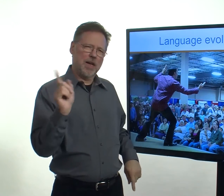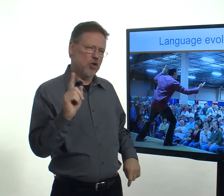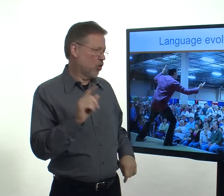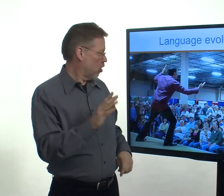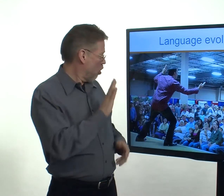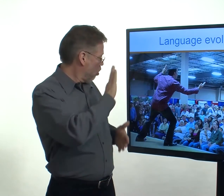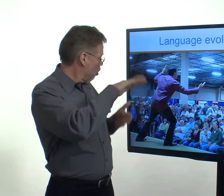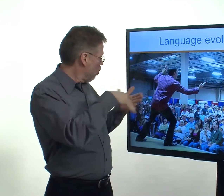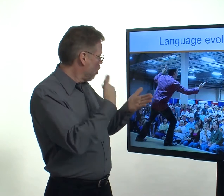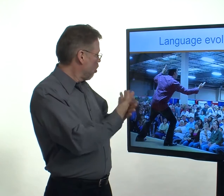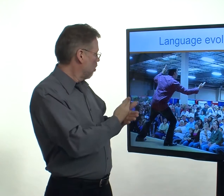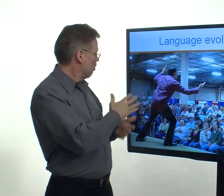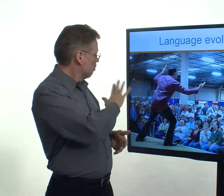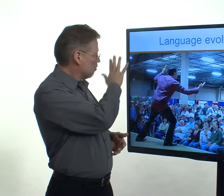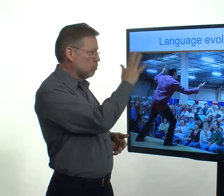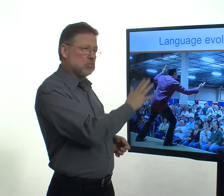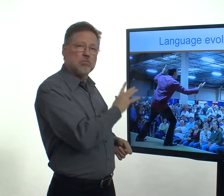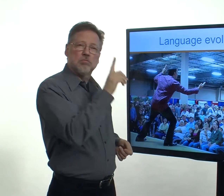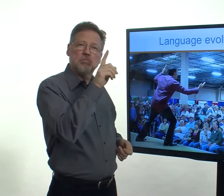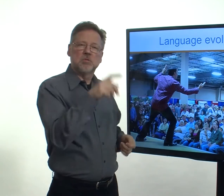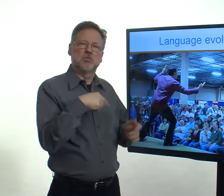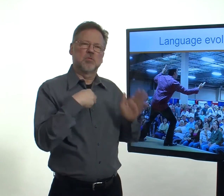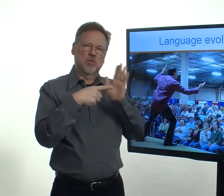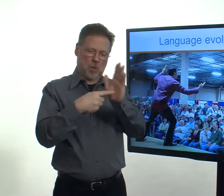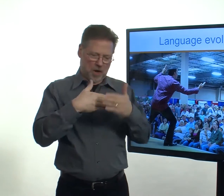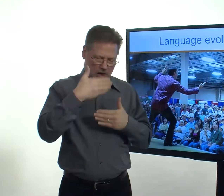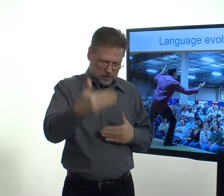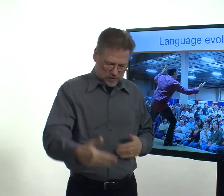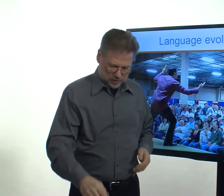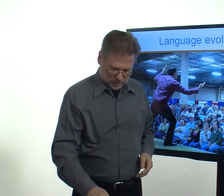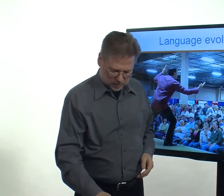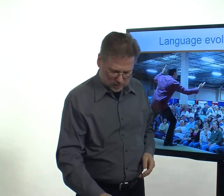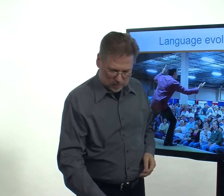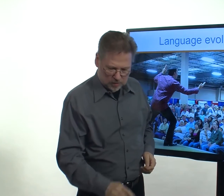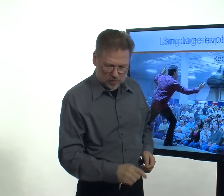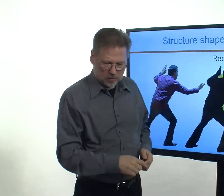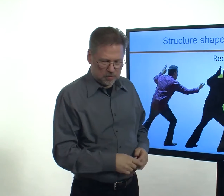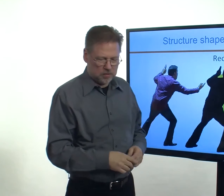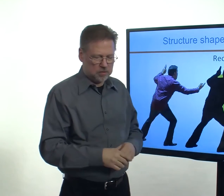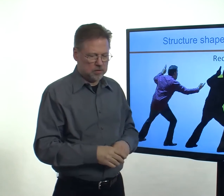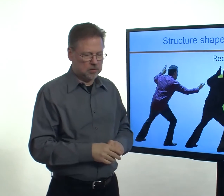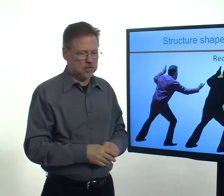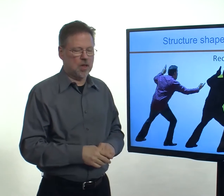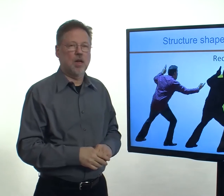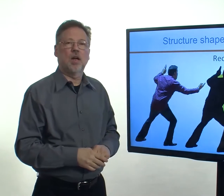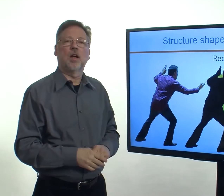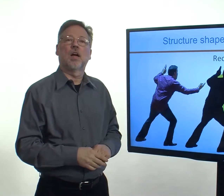consider where language is really expressed. Does he use all the space around him? I'll show you.